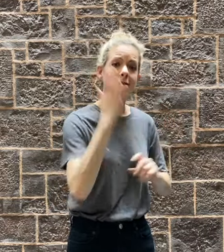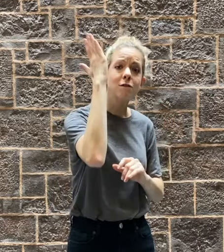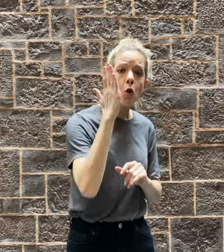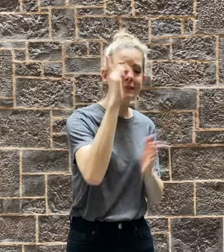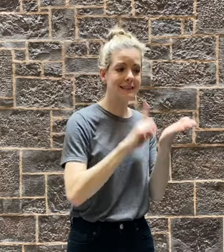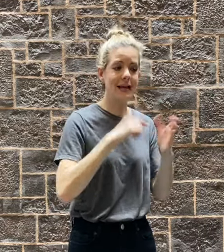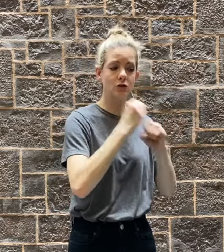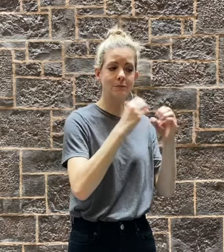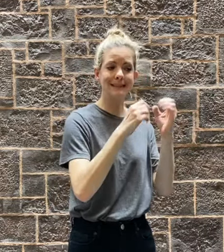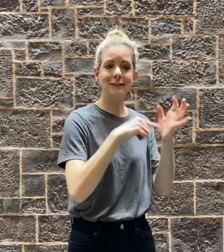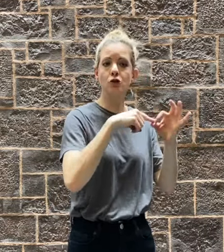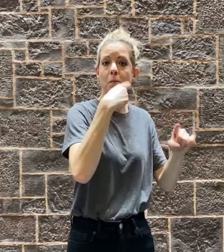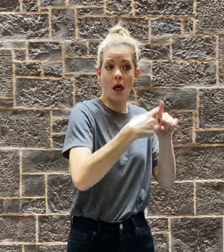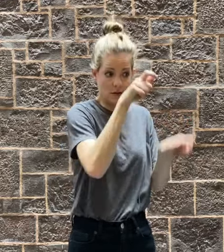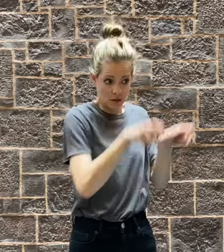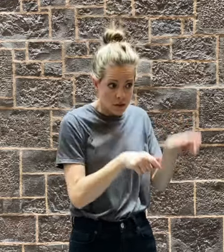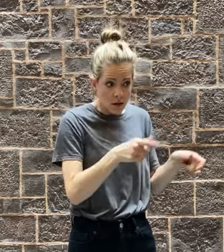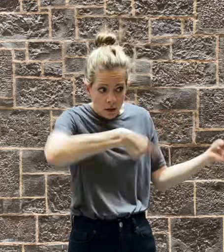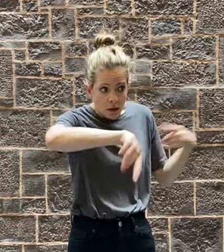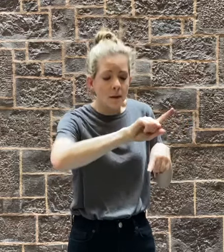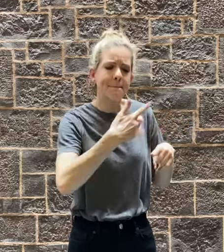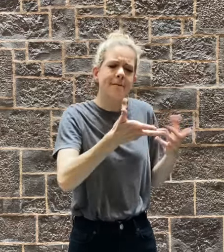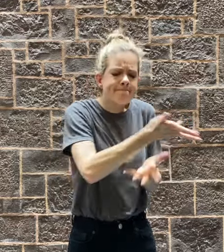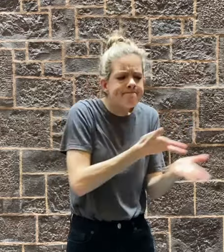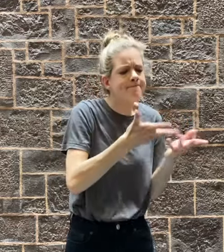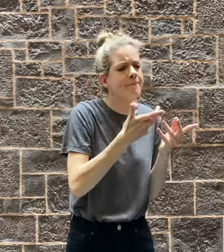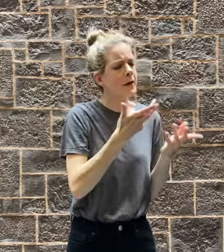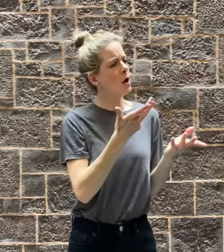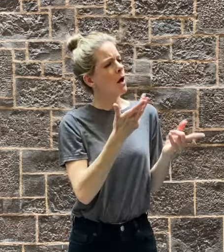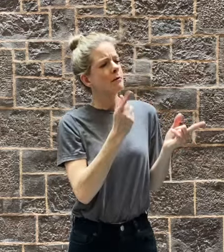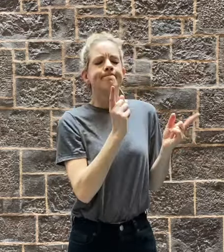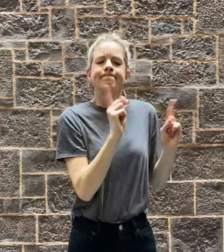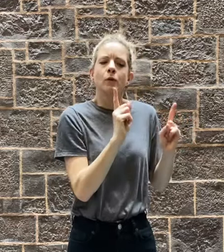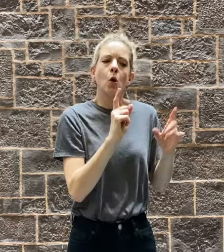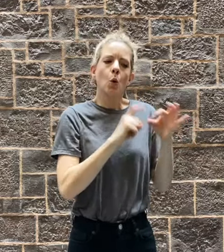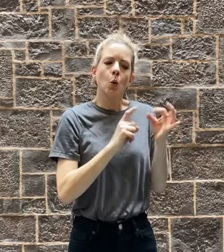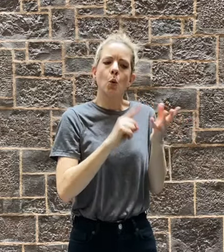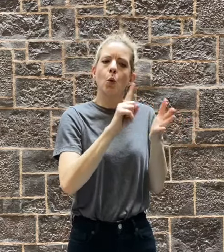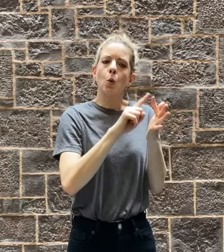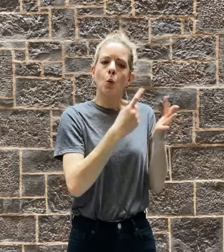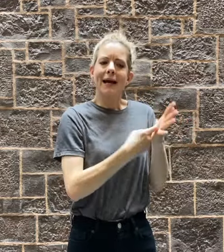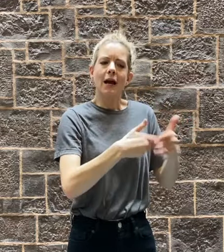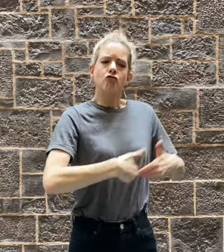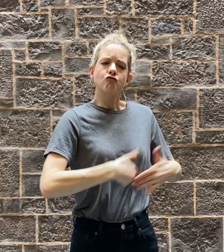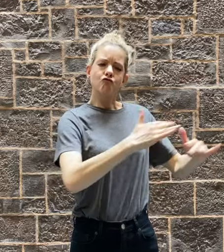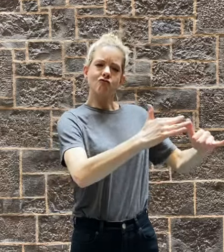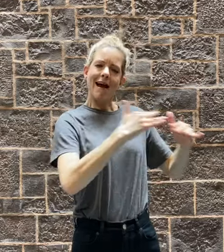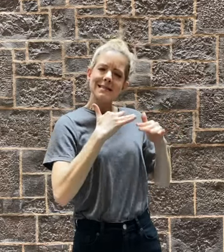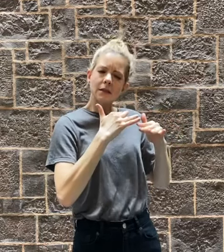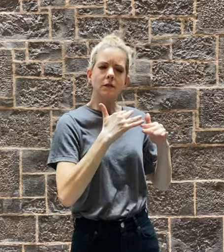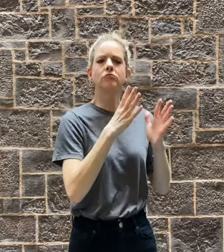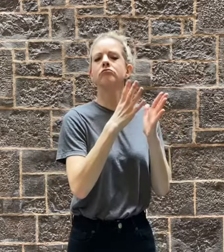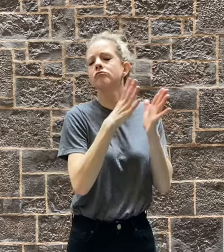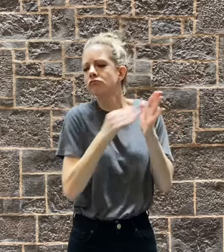research volunteers. And we've been working with this idea of what we call queer resonances. So the notion of there are a lot of different ways in